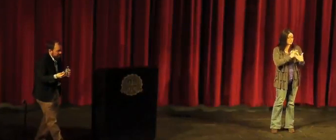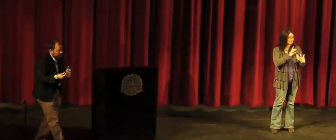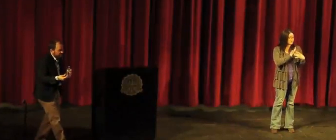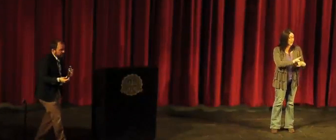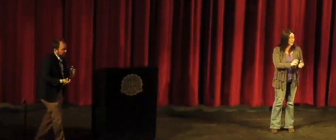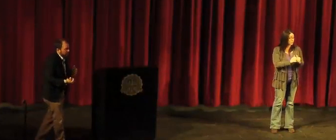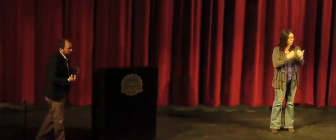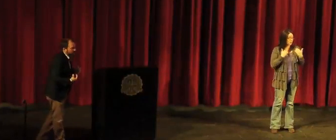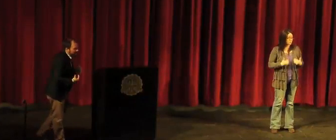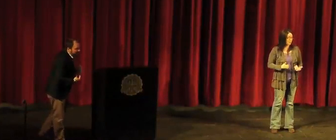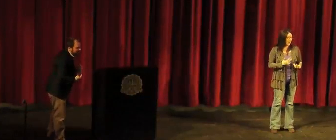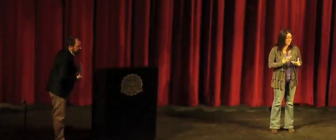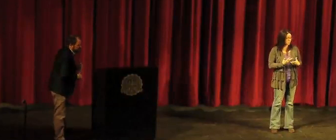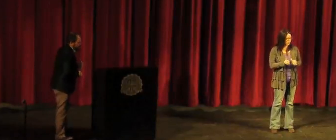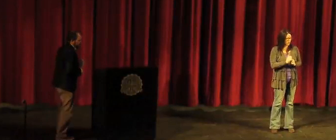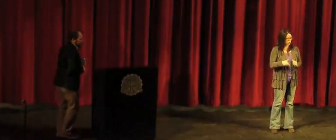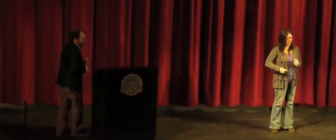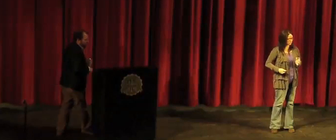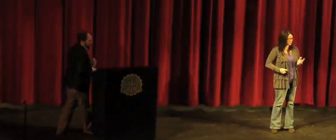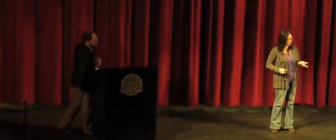embodiment, with our gut.